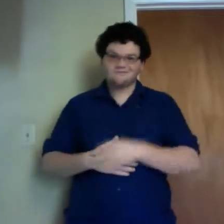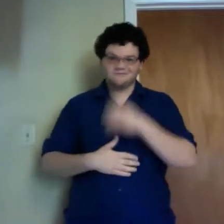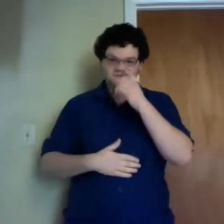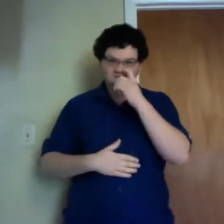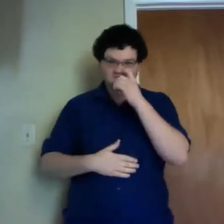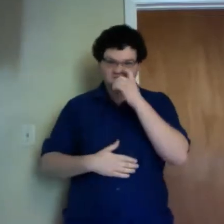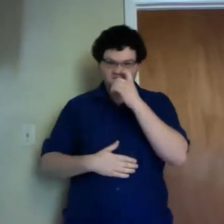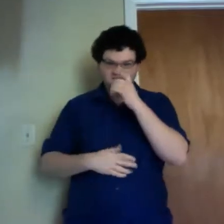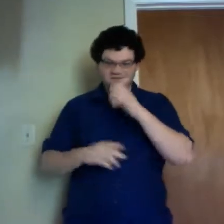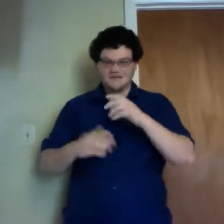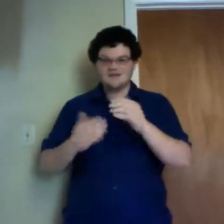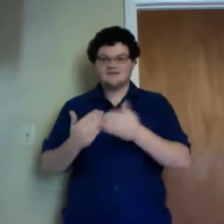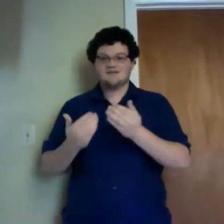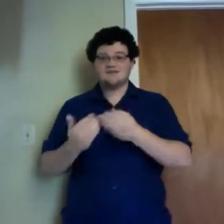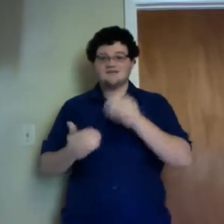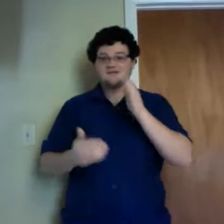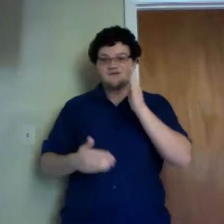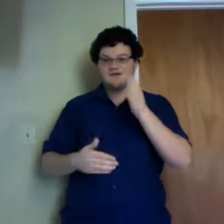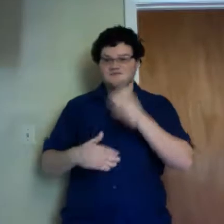as physical, chemical,